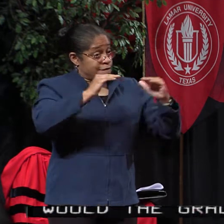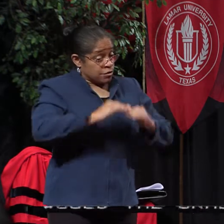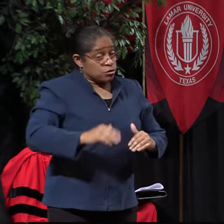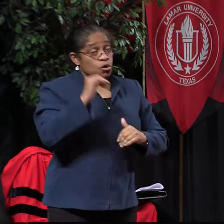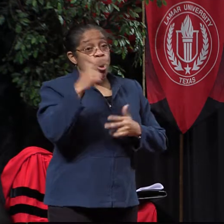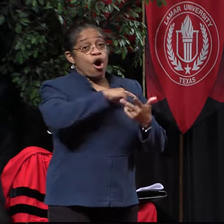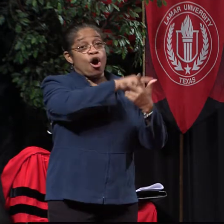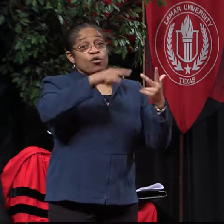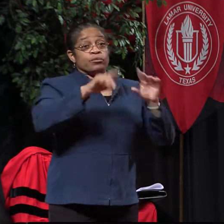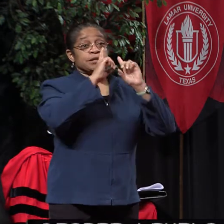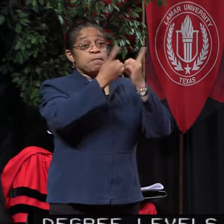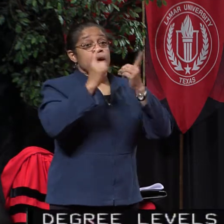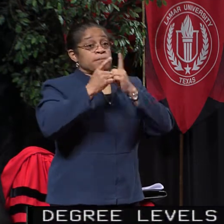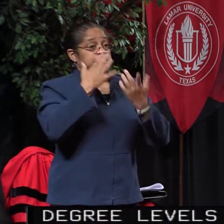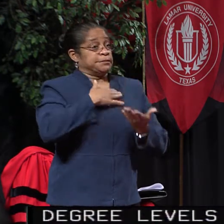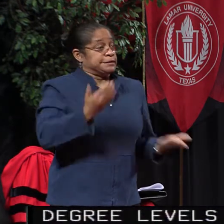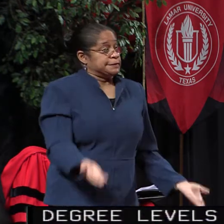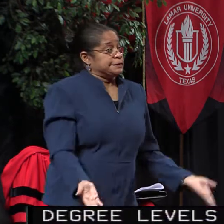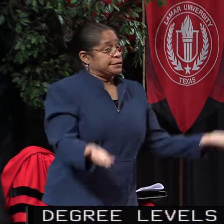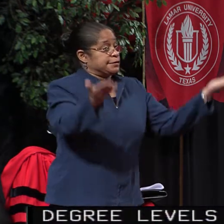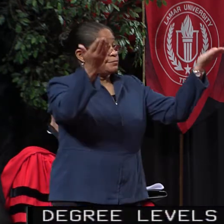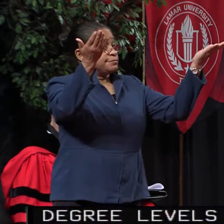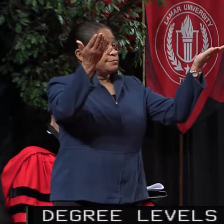please stand?